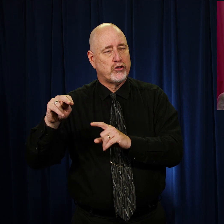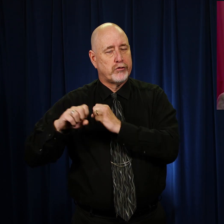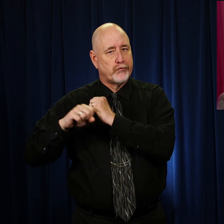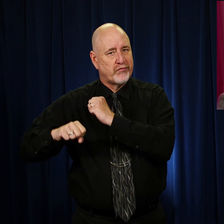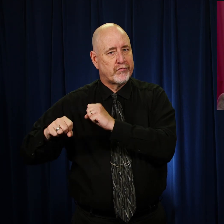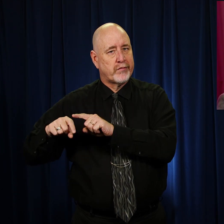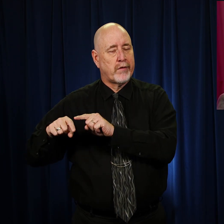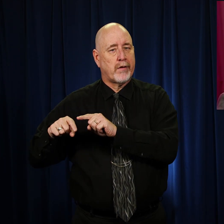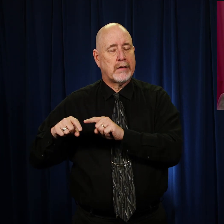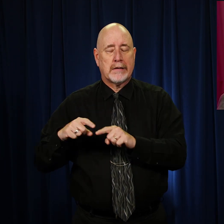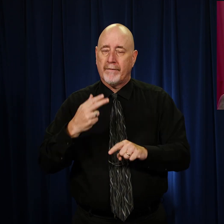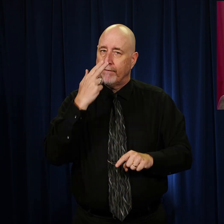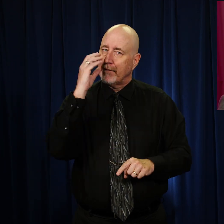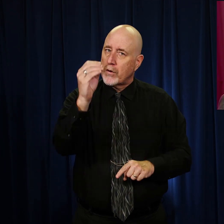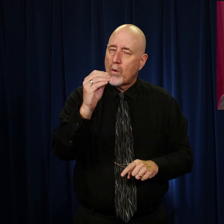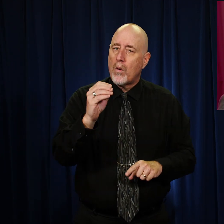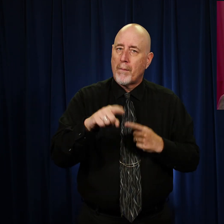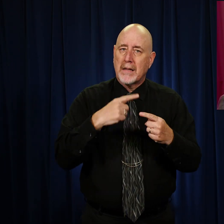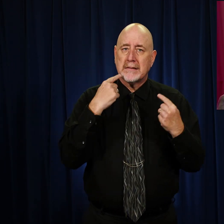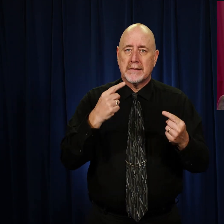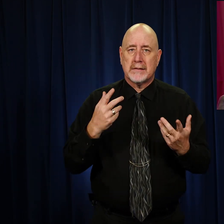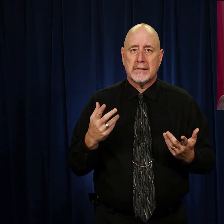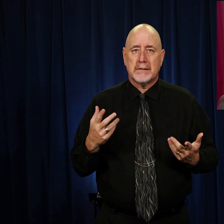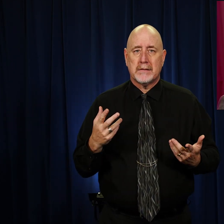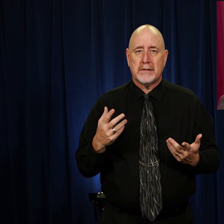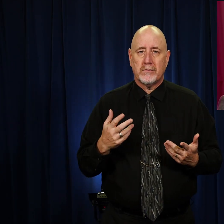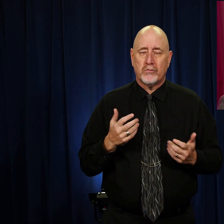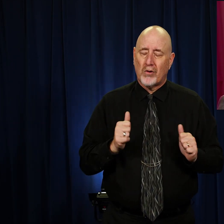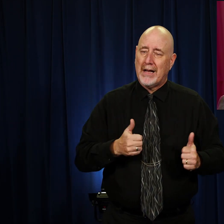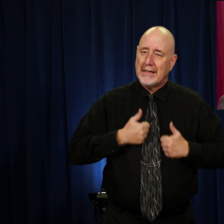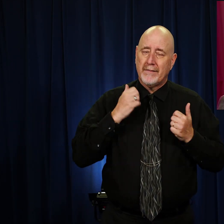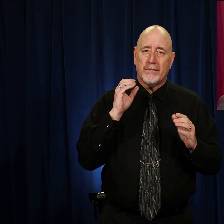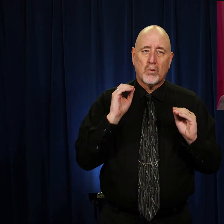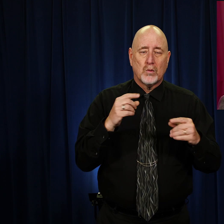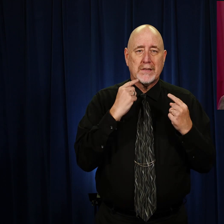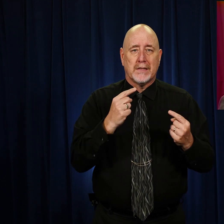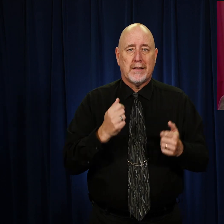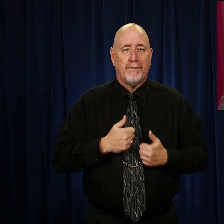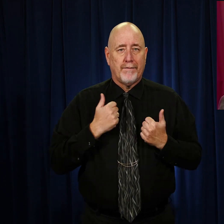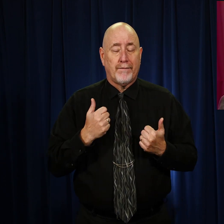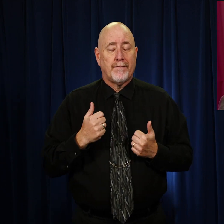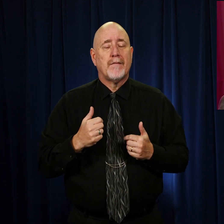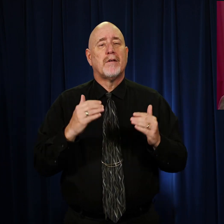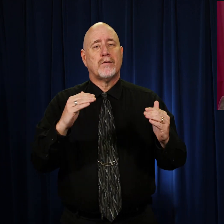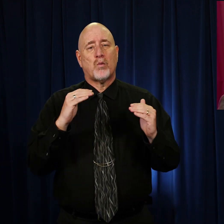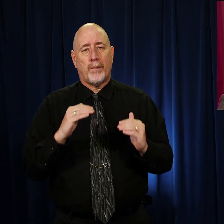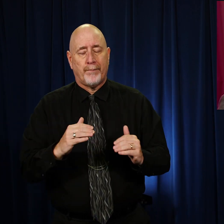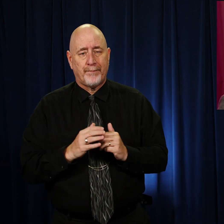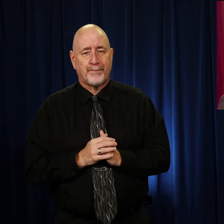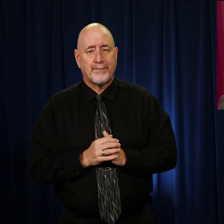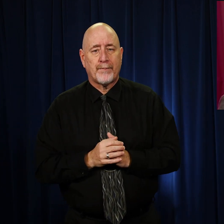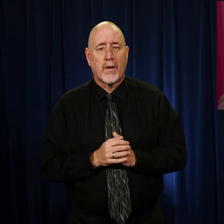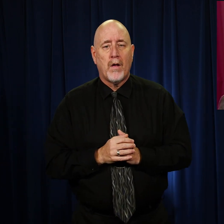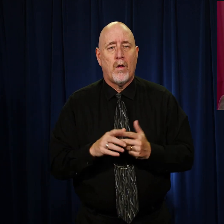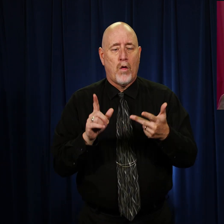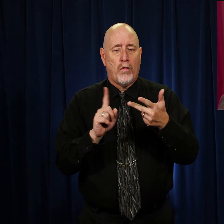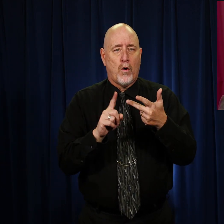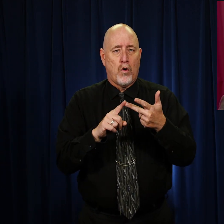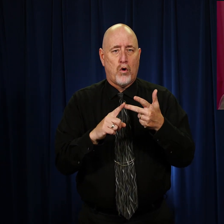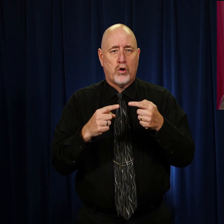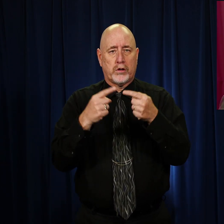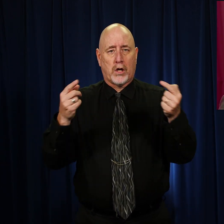just how serious a person should be about the sinless life. All right, let's go on then to the